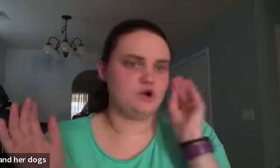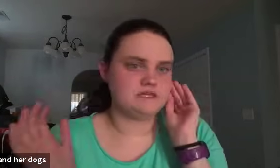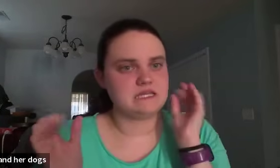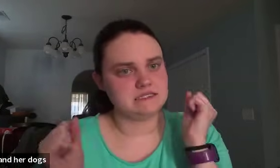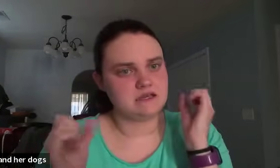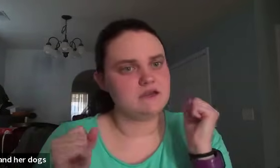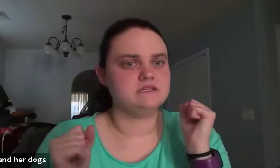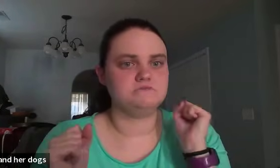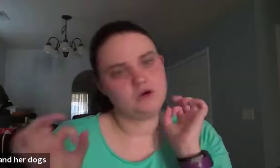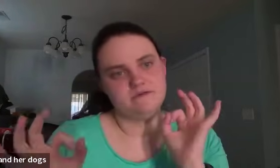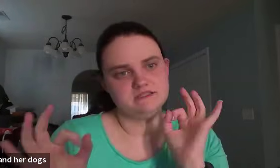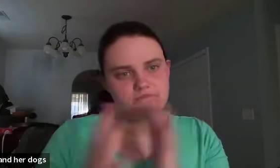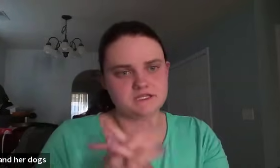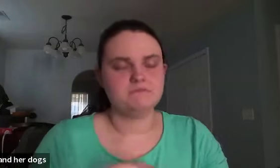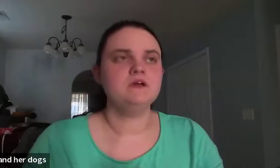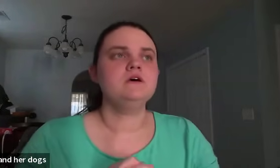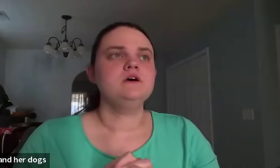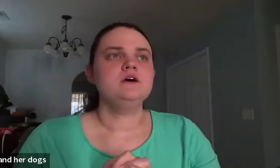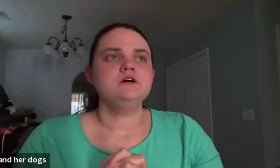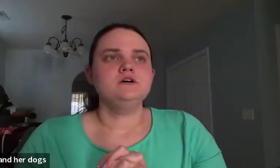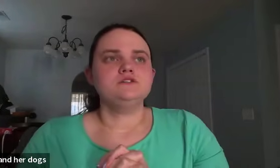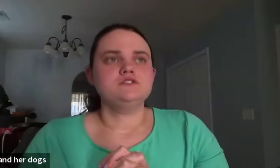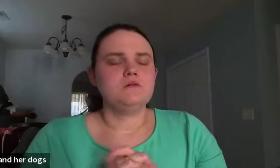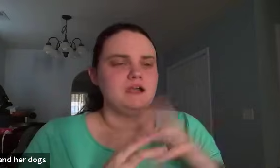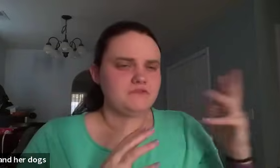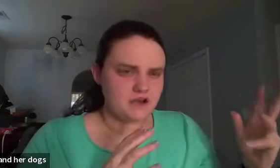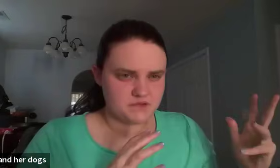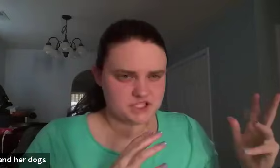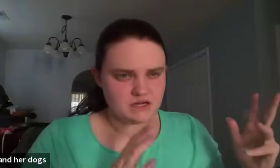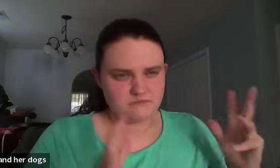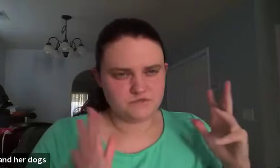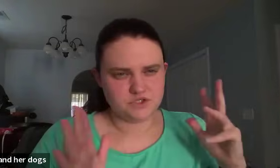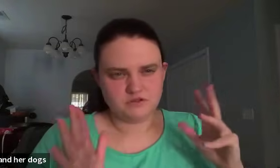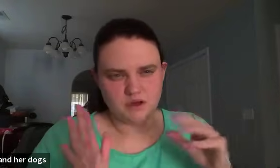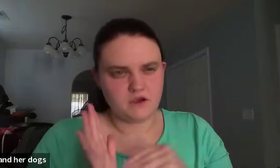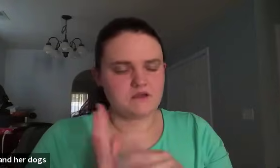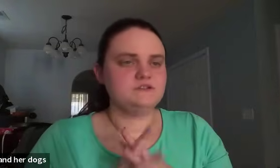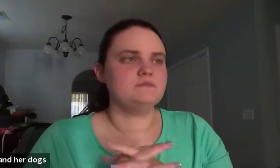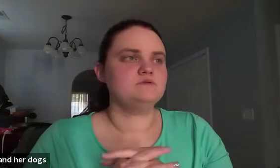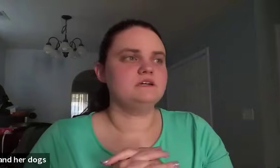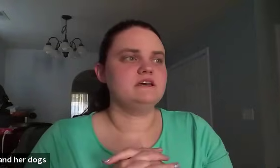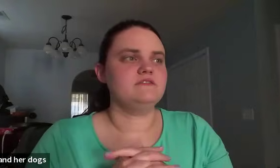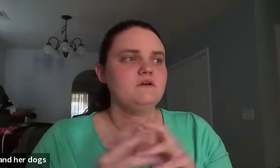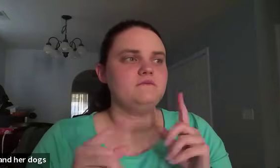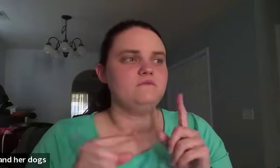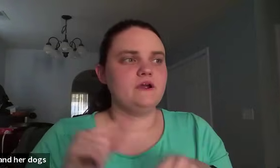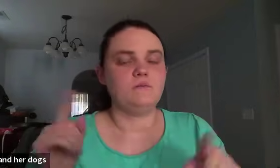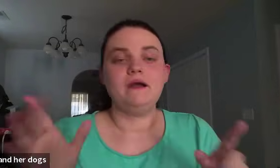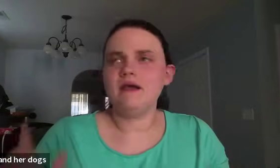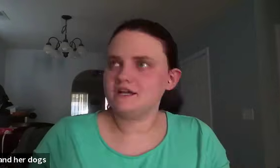know this and sign this perfectly every time. So, like I've kind of mentioned, I'm sure you've probably caught a few times where I said they're very, well,